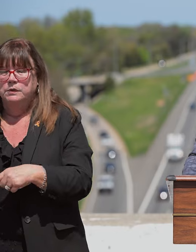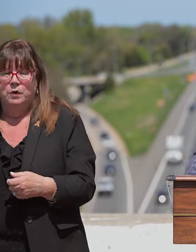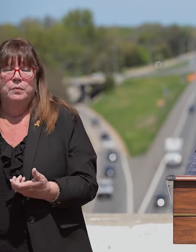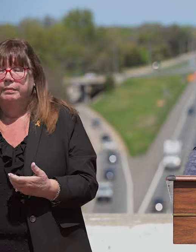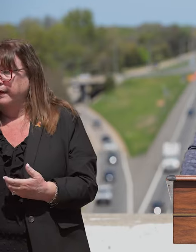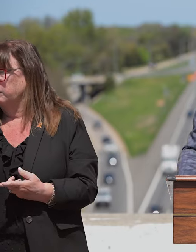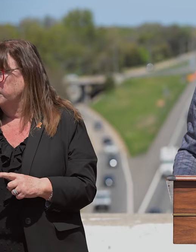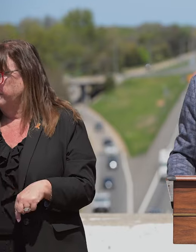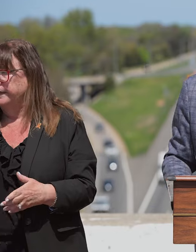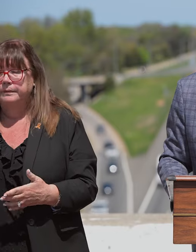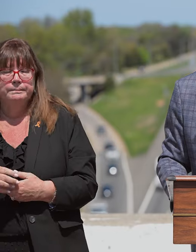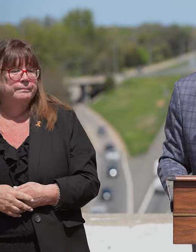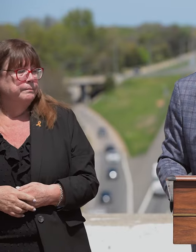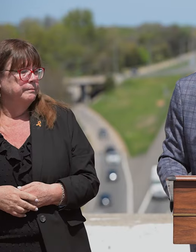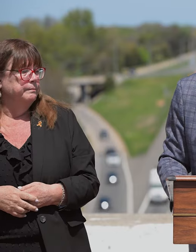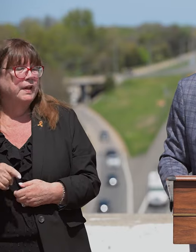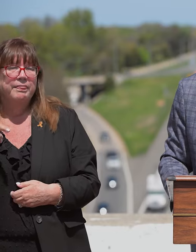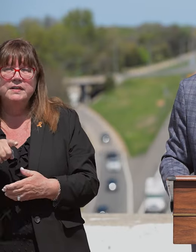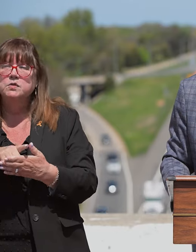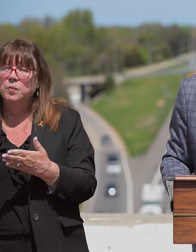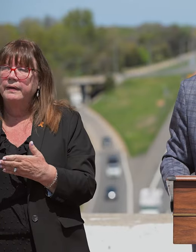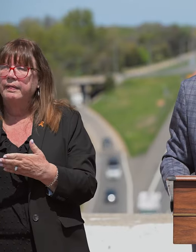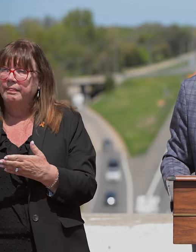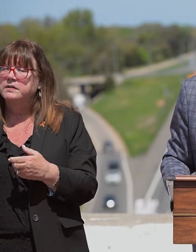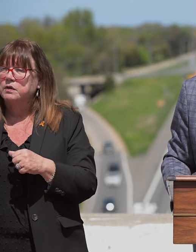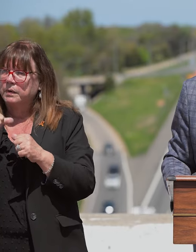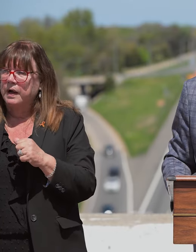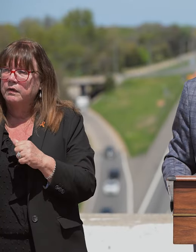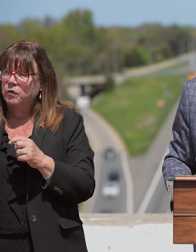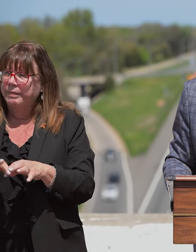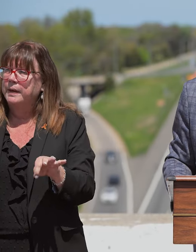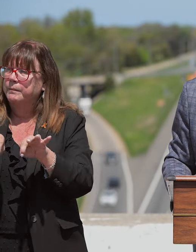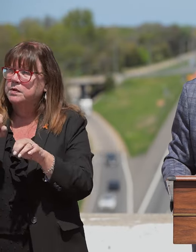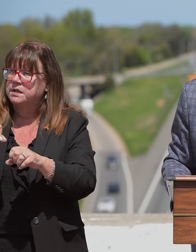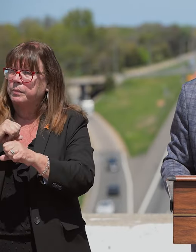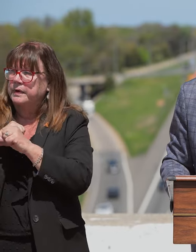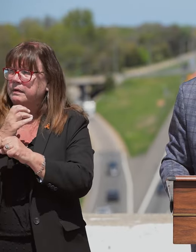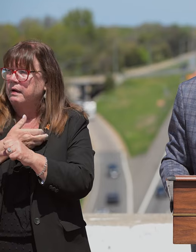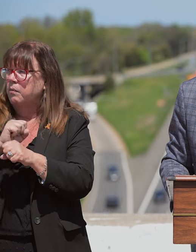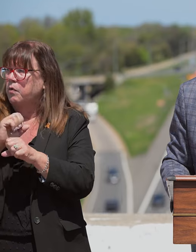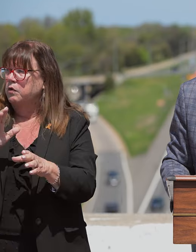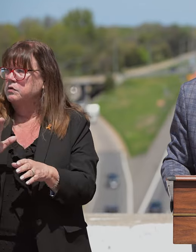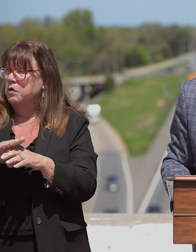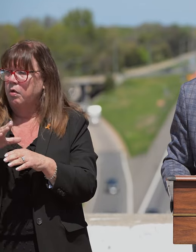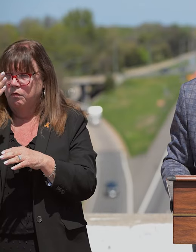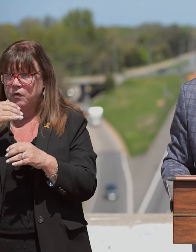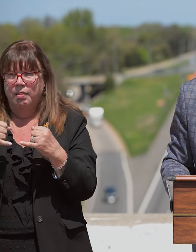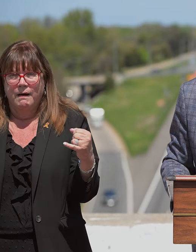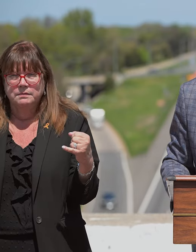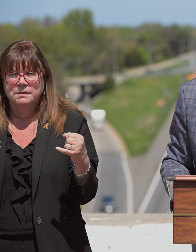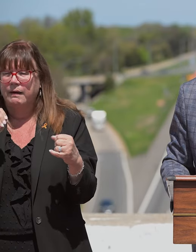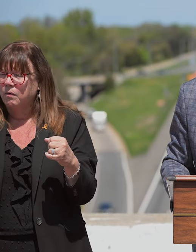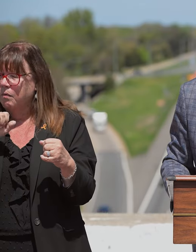being here, Major. This week serves as a poignant reminder to the importance of protecting our workers on the front lines and all of us